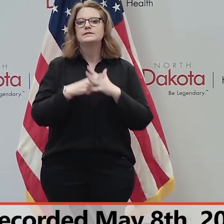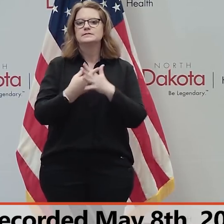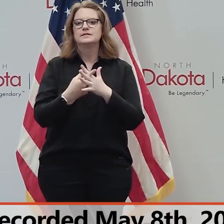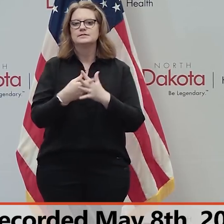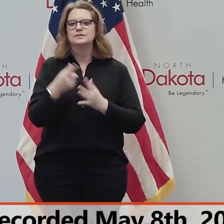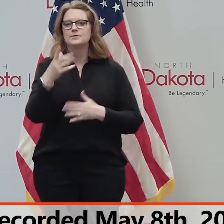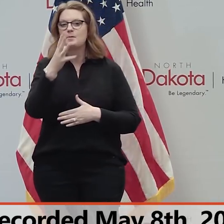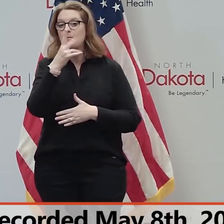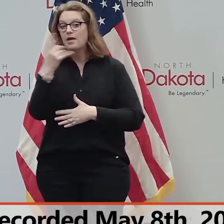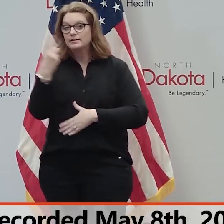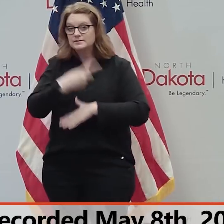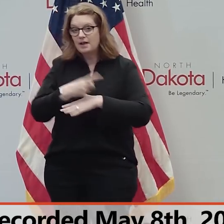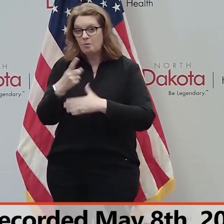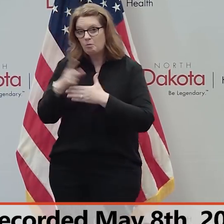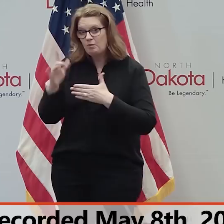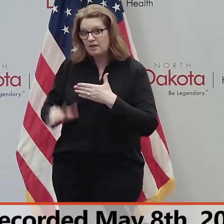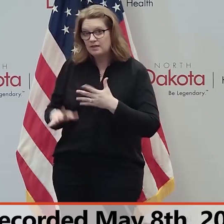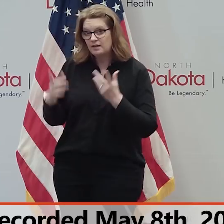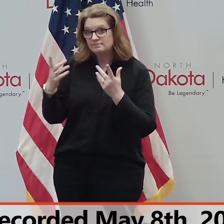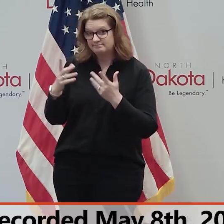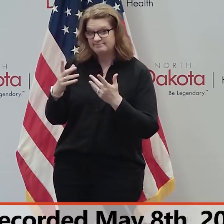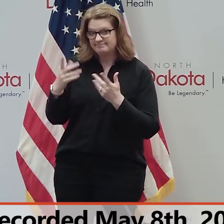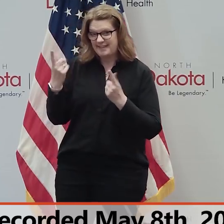Mother's Day weekend. And